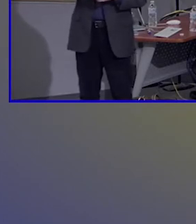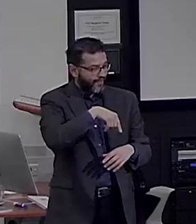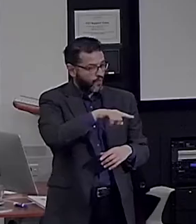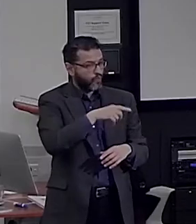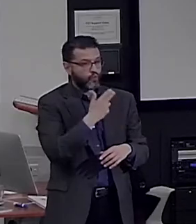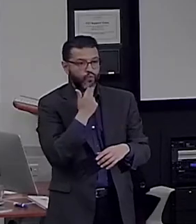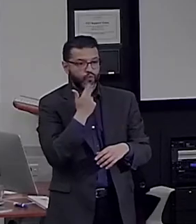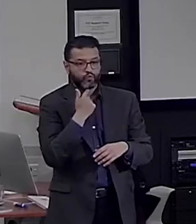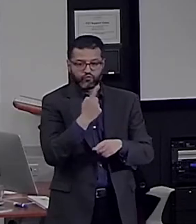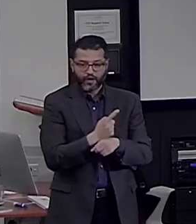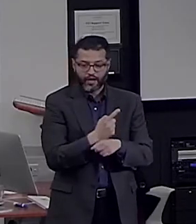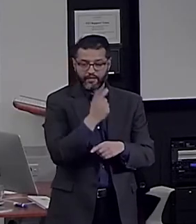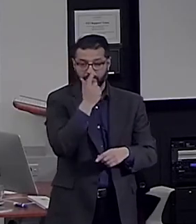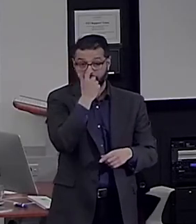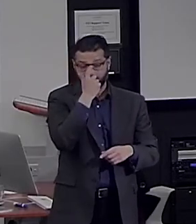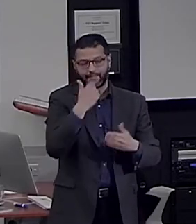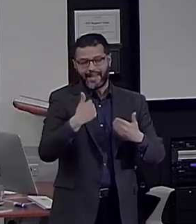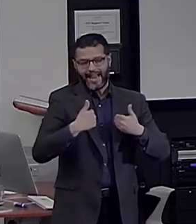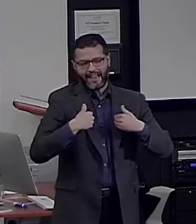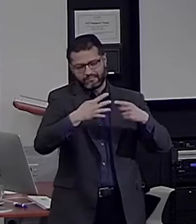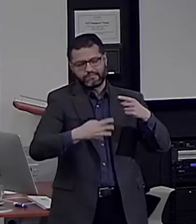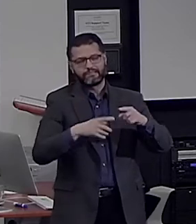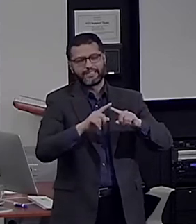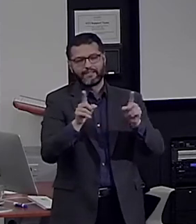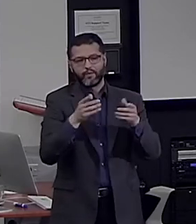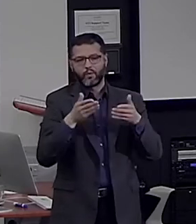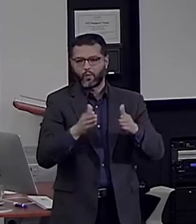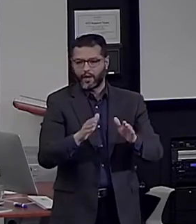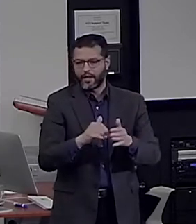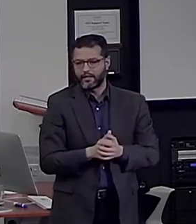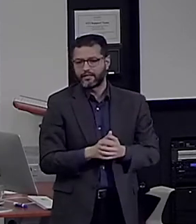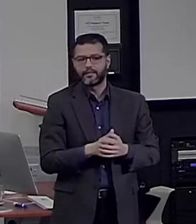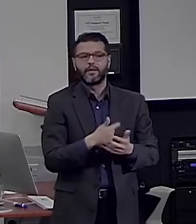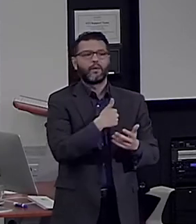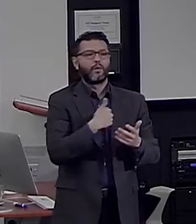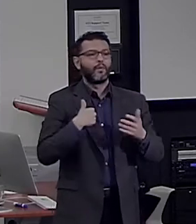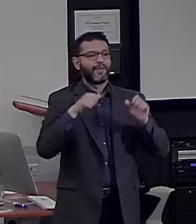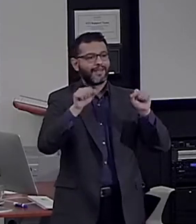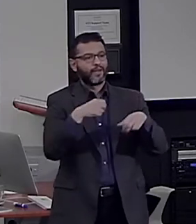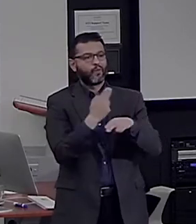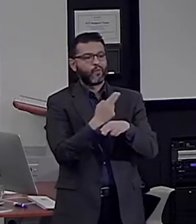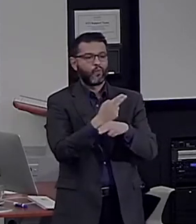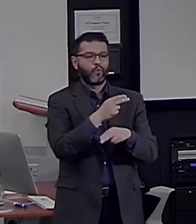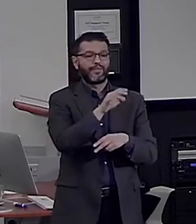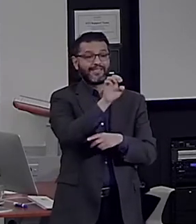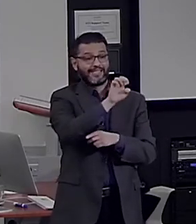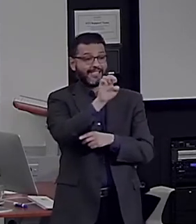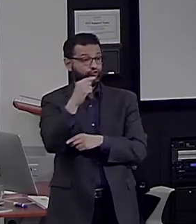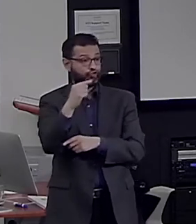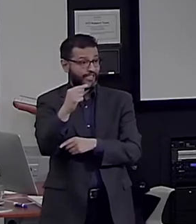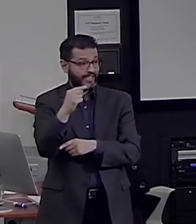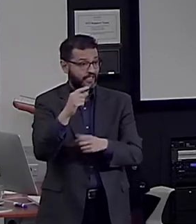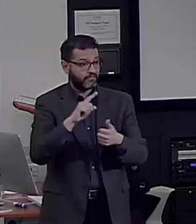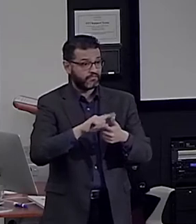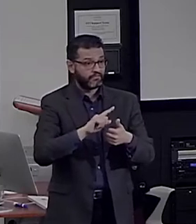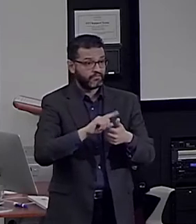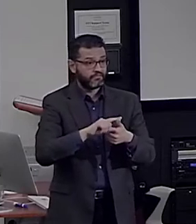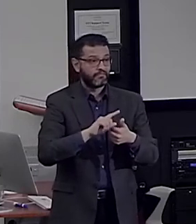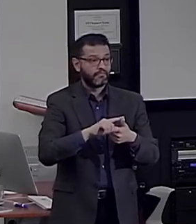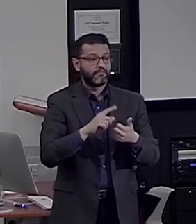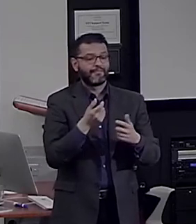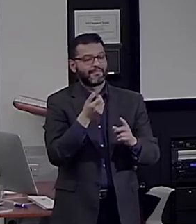number of different ways we can use electroencephalography EEG and